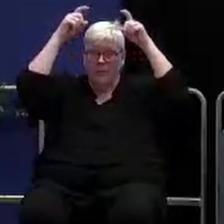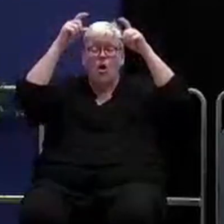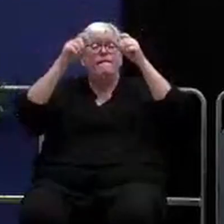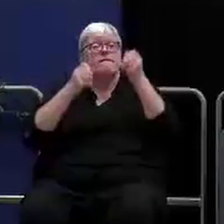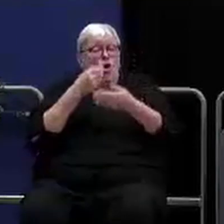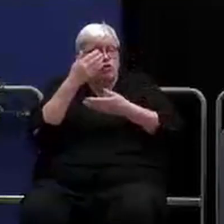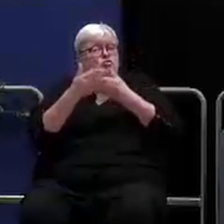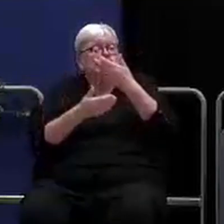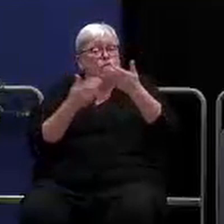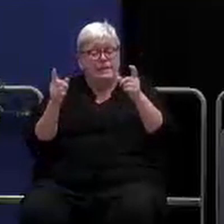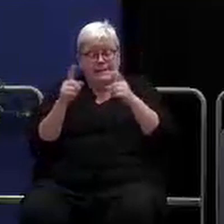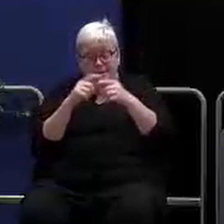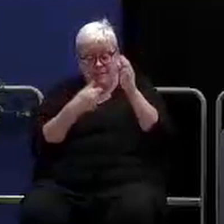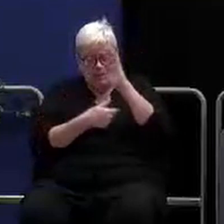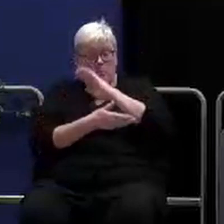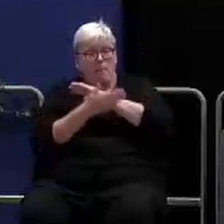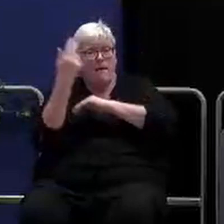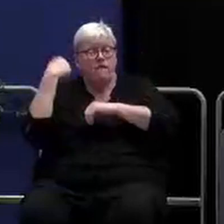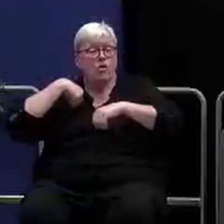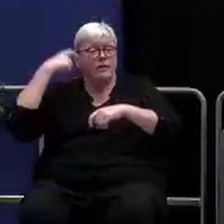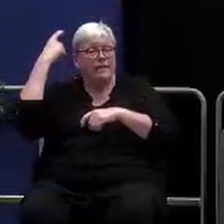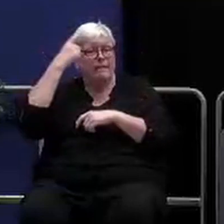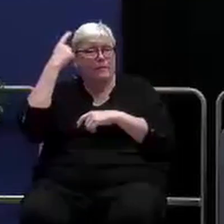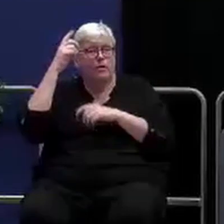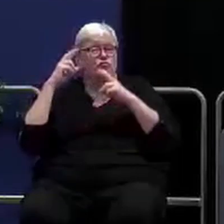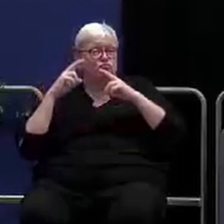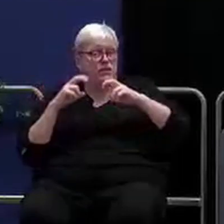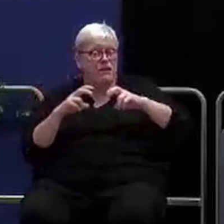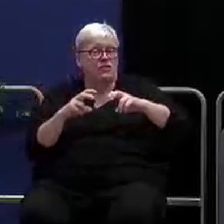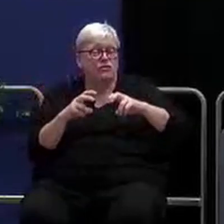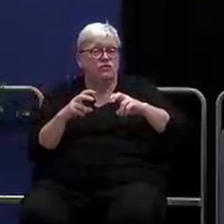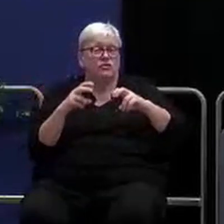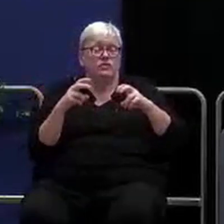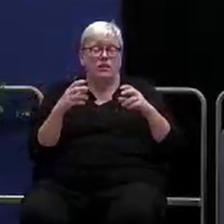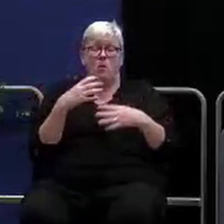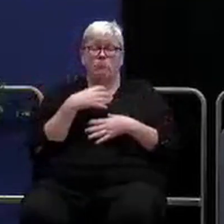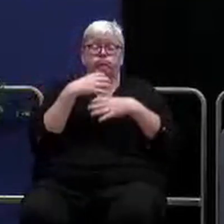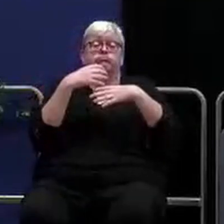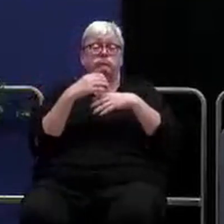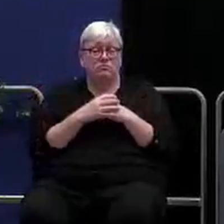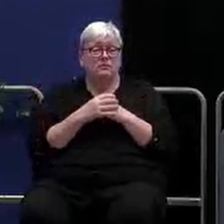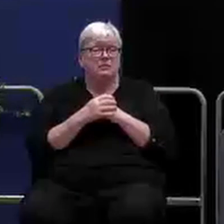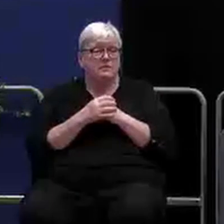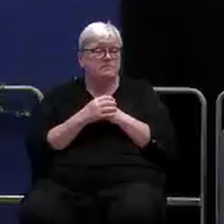I did when I was thinking about where my research was going to go. And it took me completely by surprise.